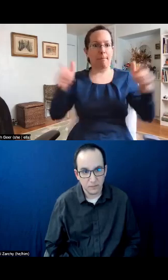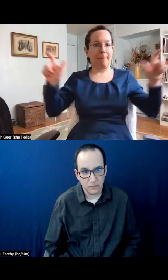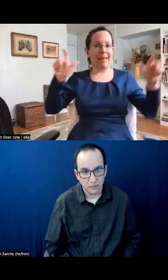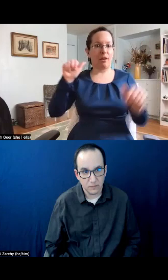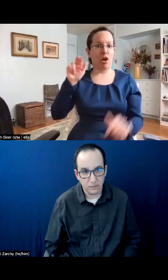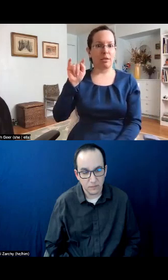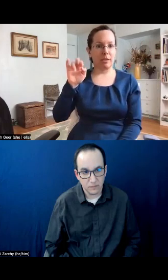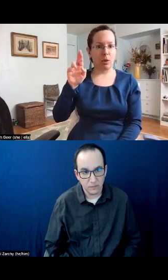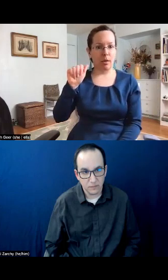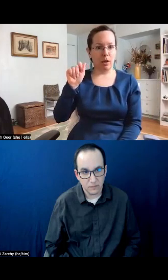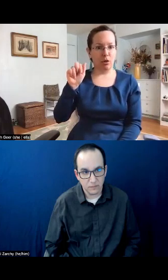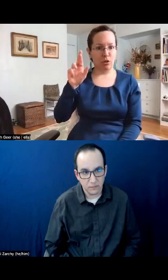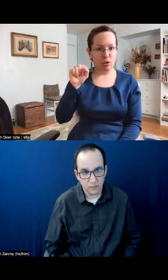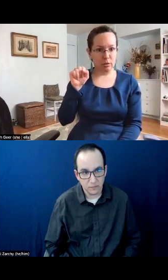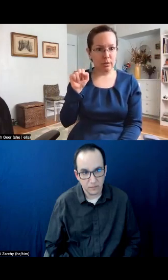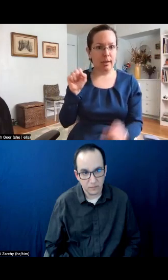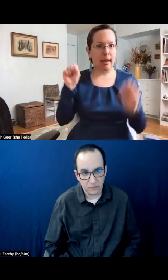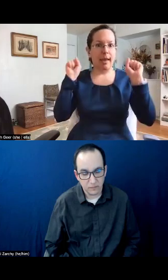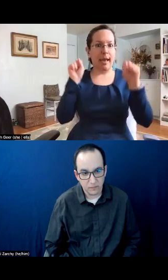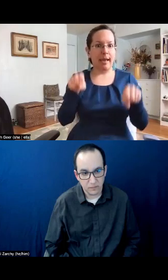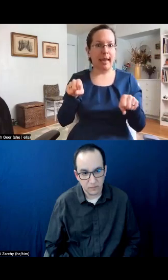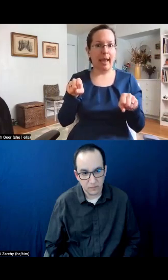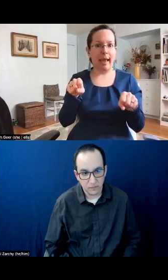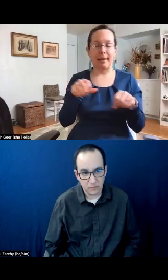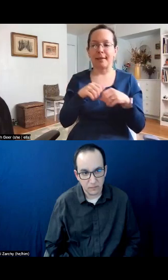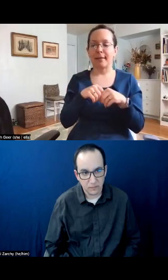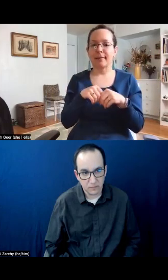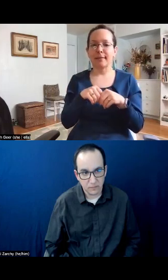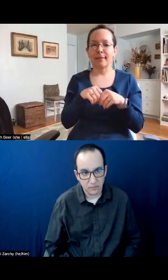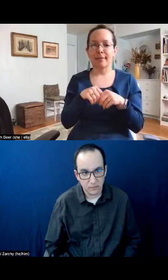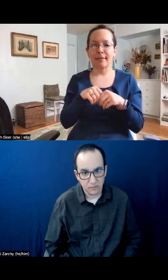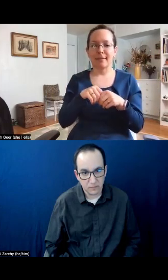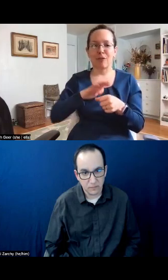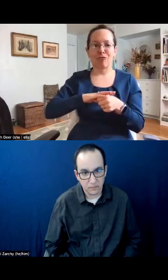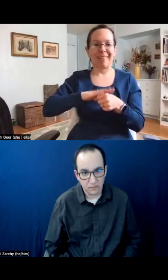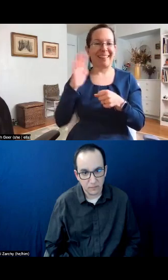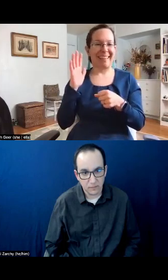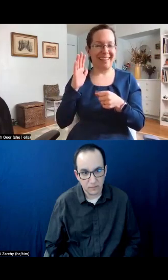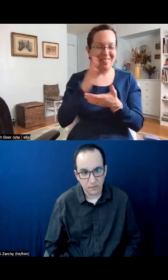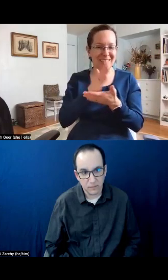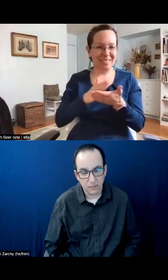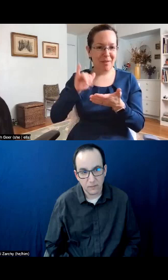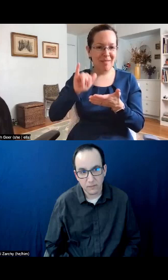reliant speech understanding is on the large articulator.